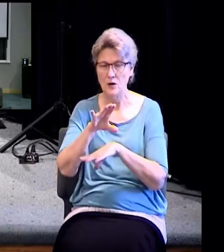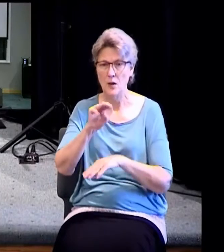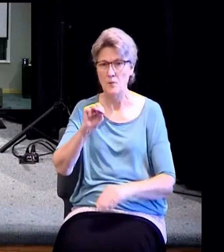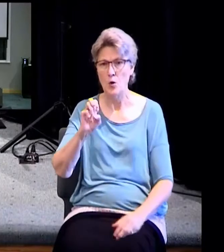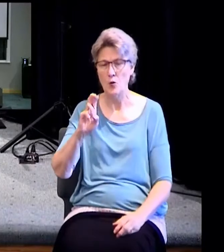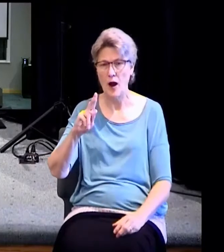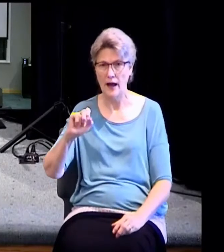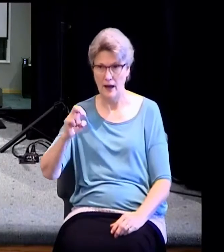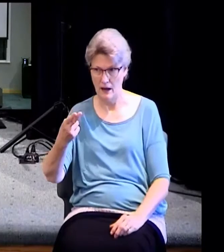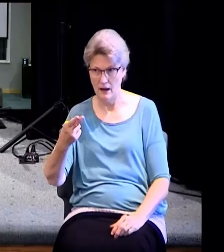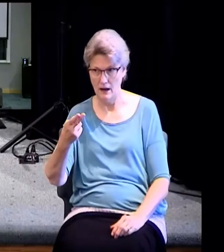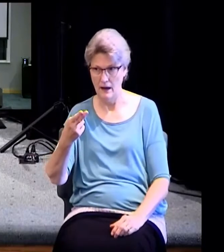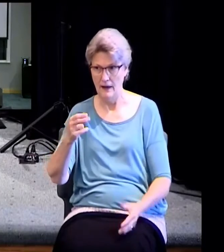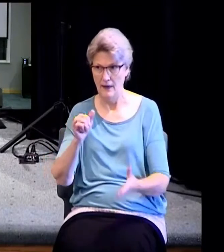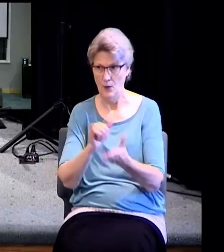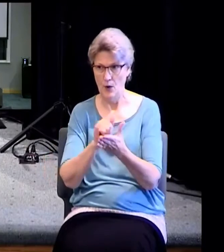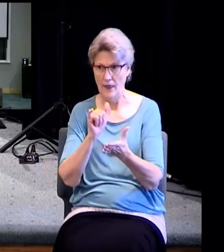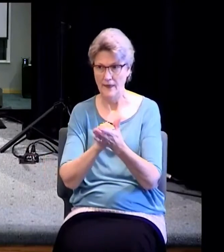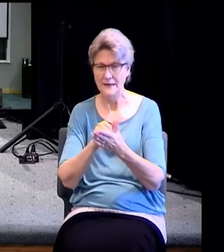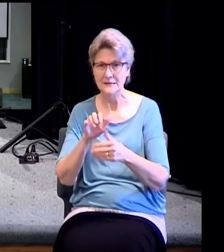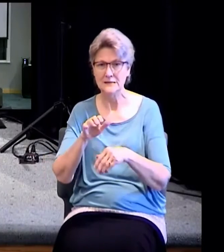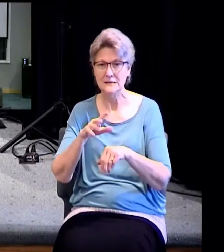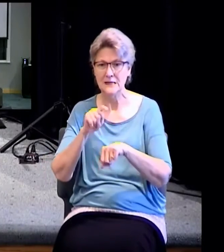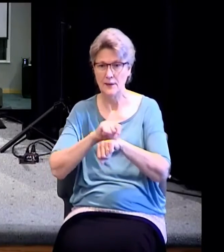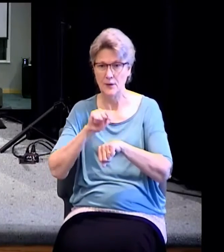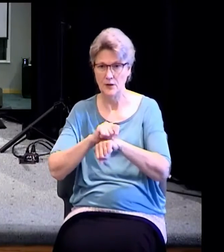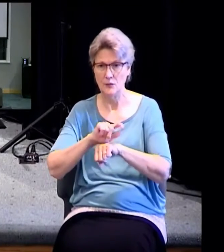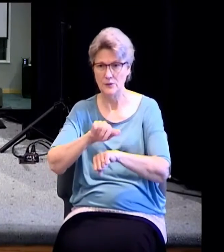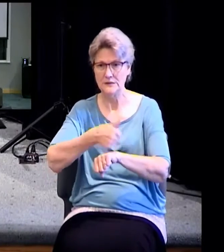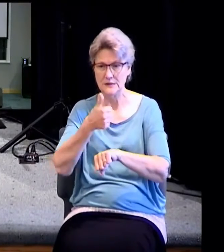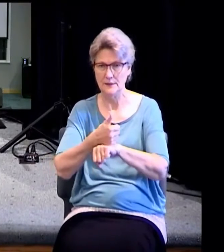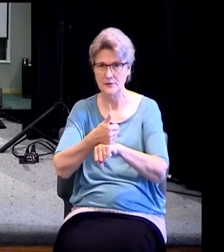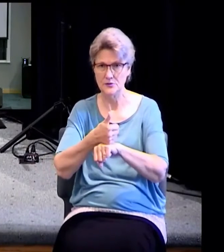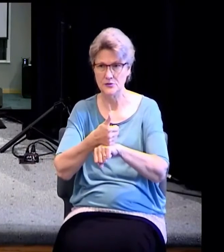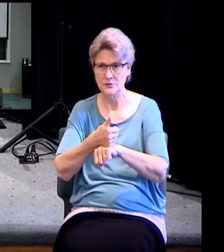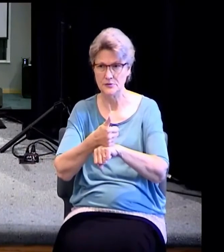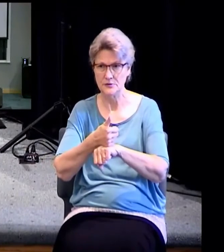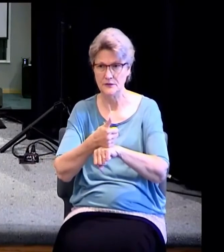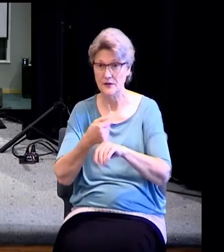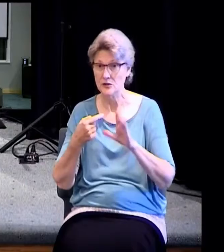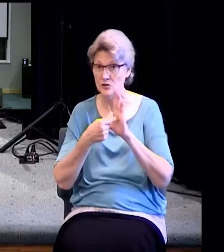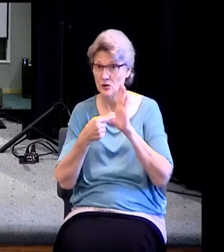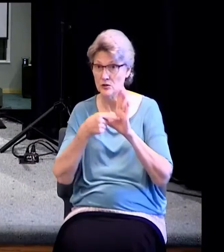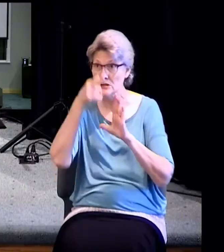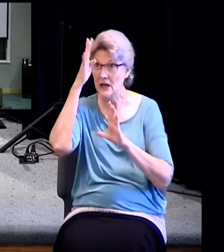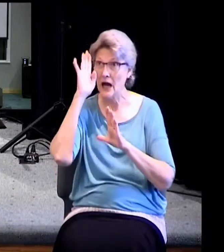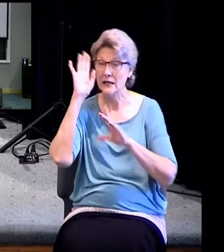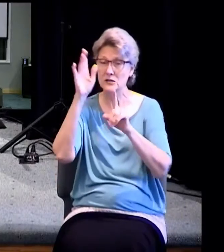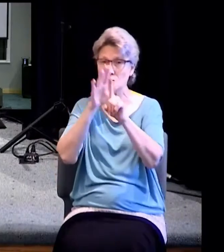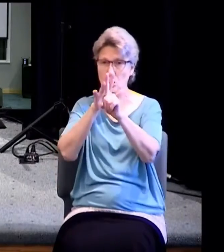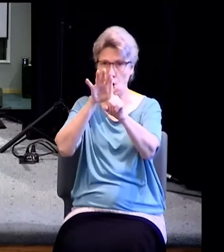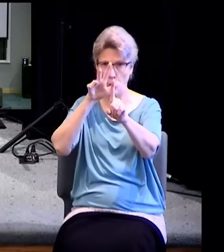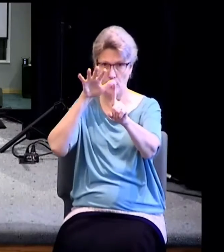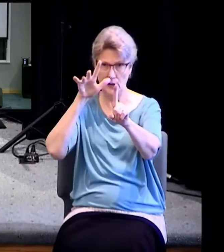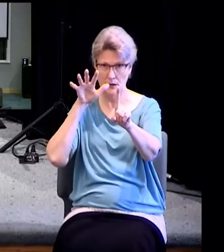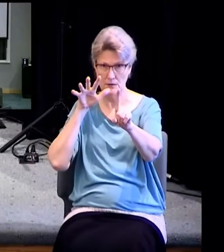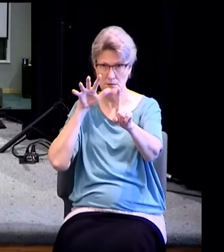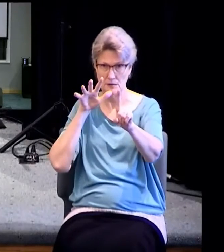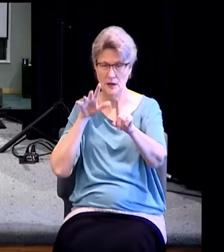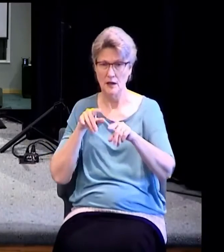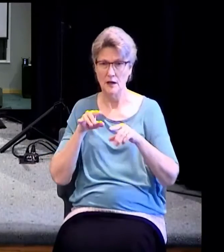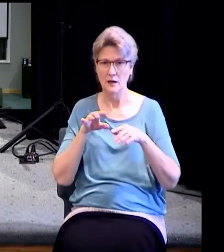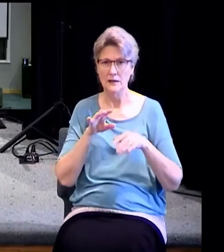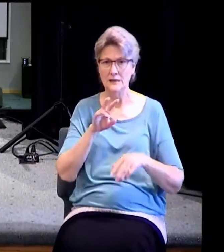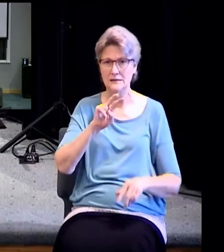Moriah. It's where the current temple sat. This symbolizes God's glory according to 2 Chronicles